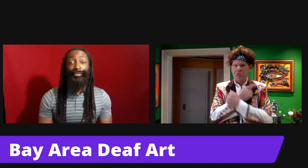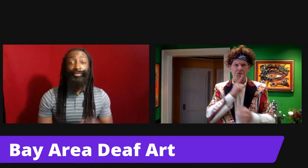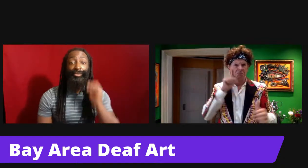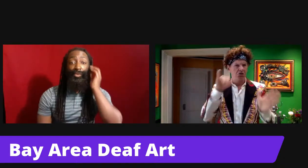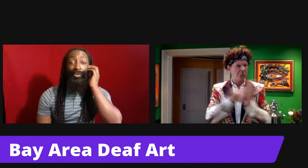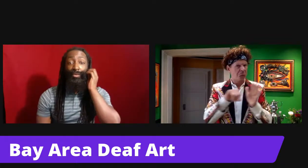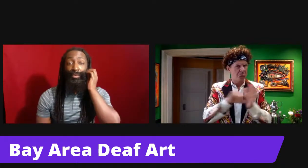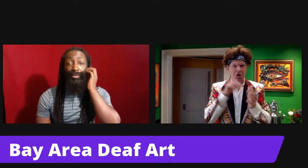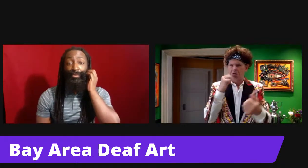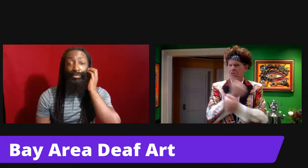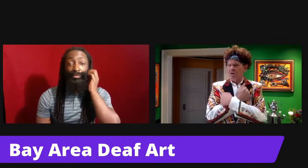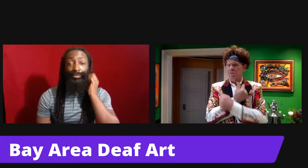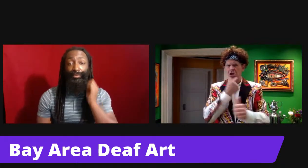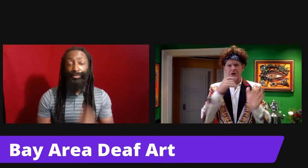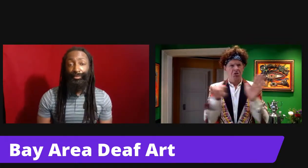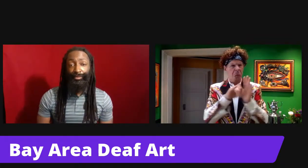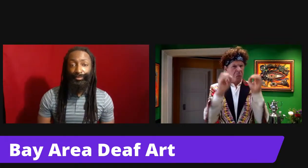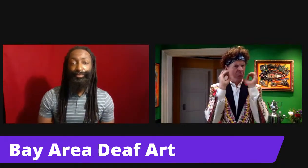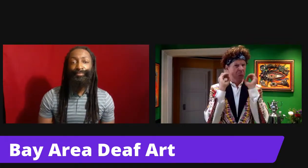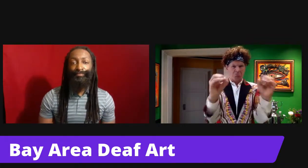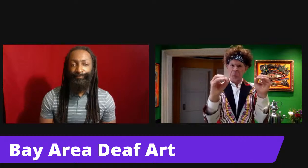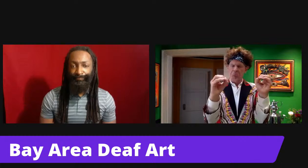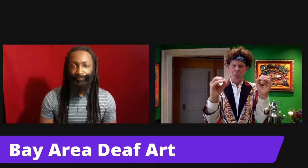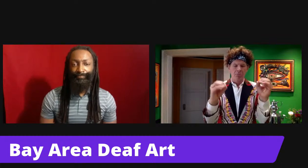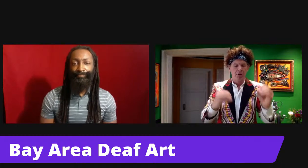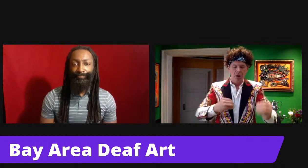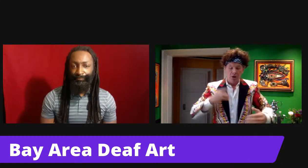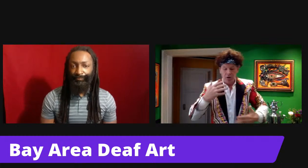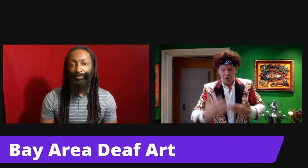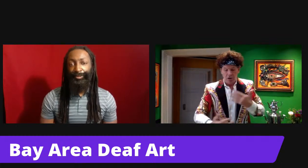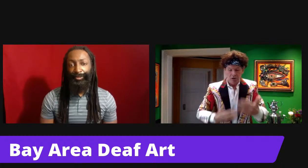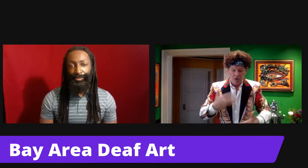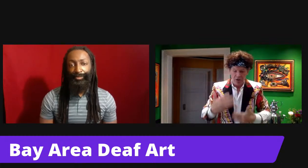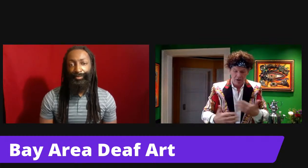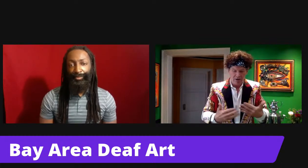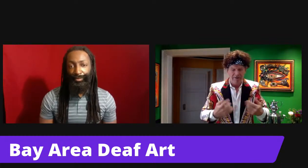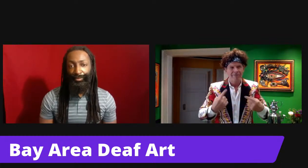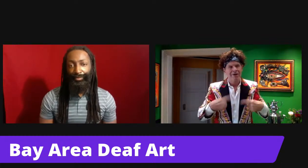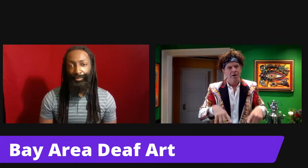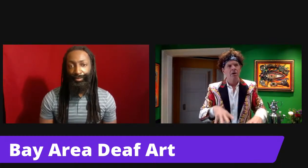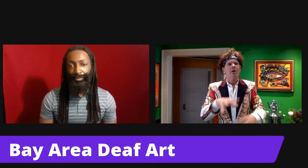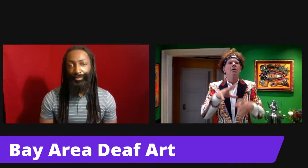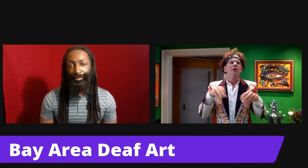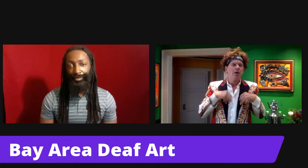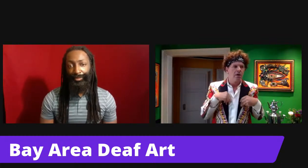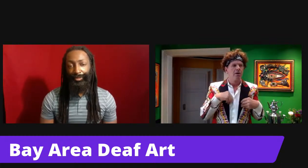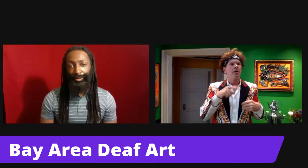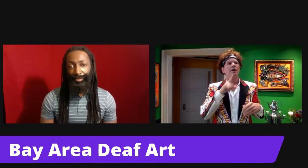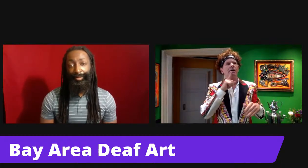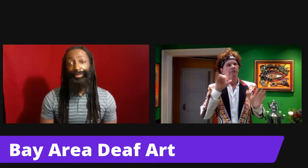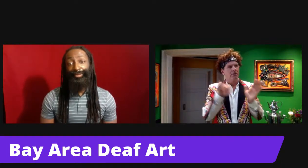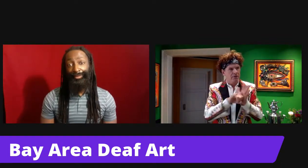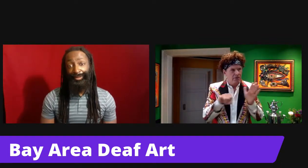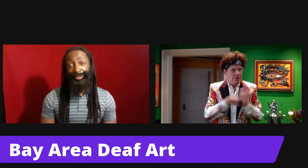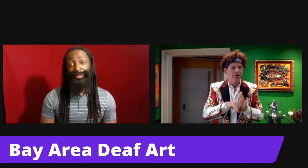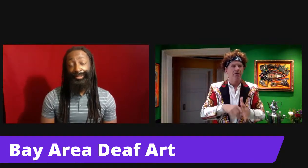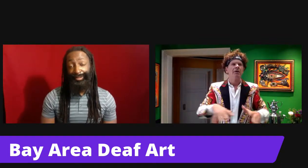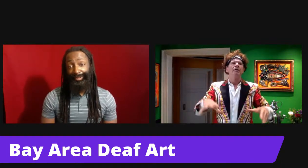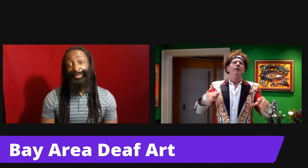And to get deep, to get to the nitty and gritty. You know, I had no identity at that point.